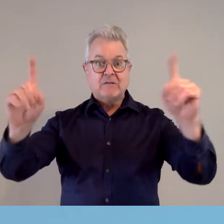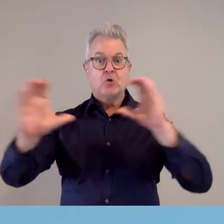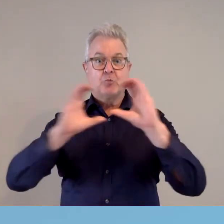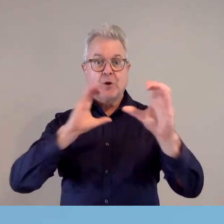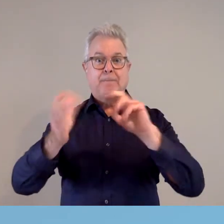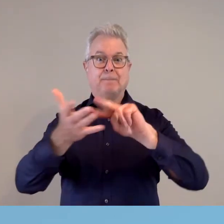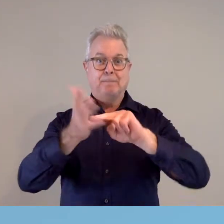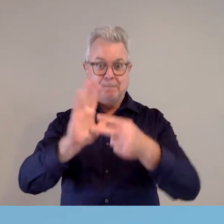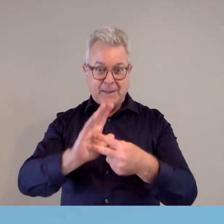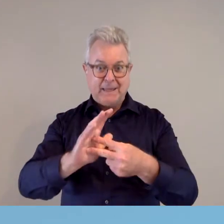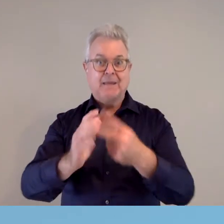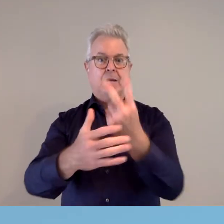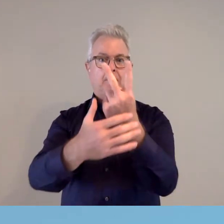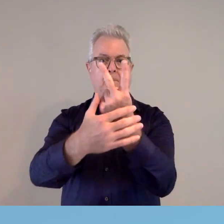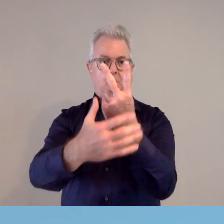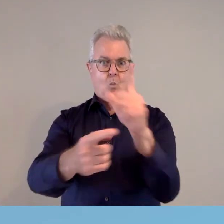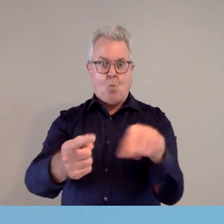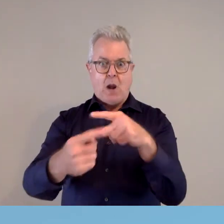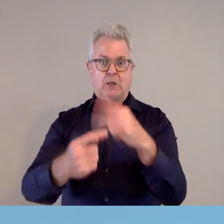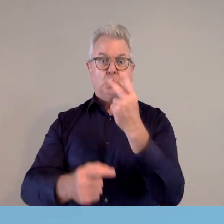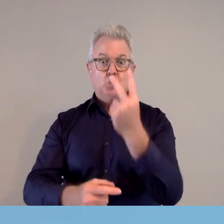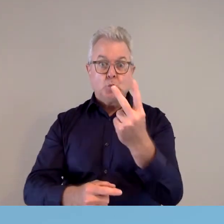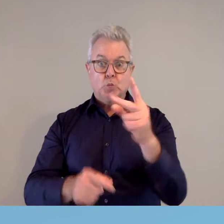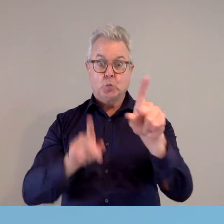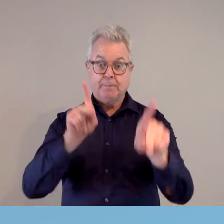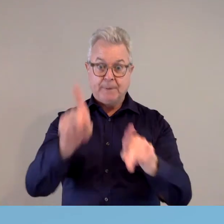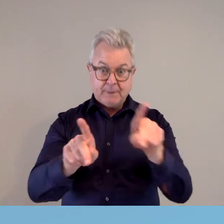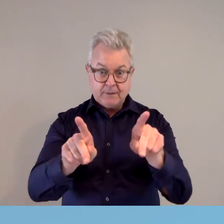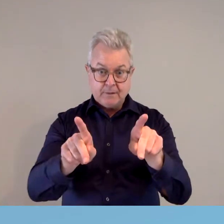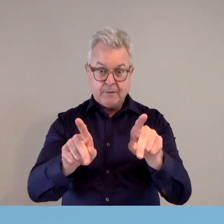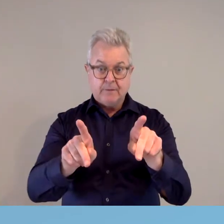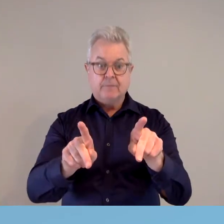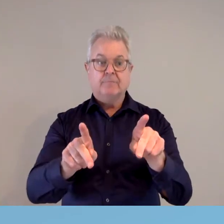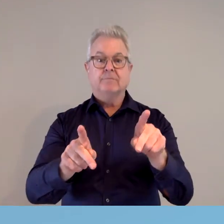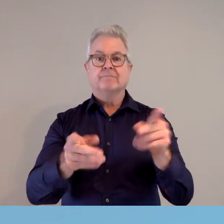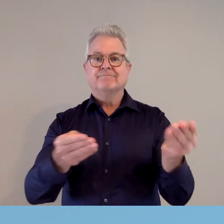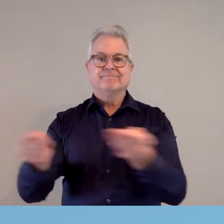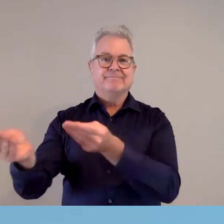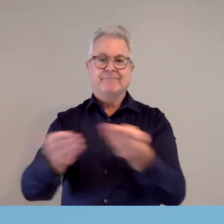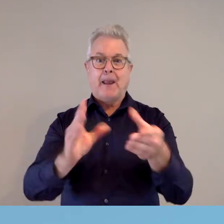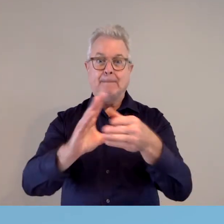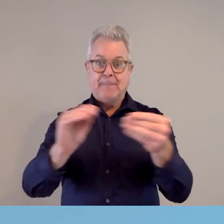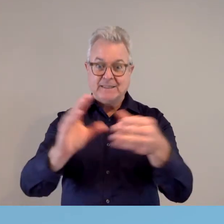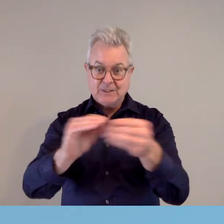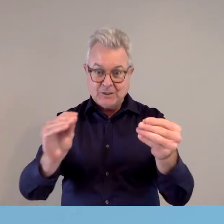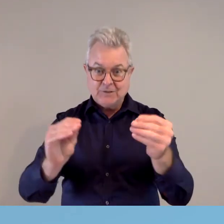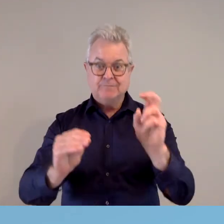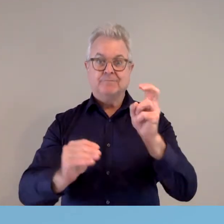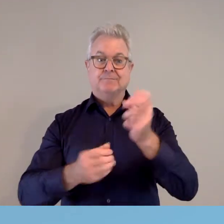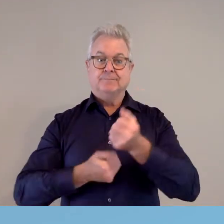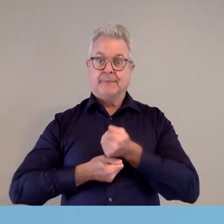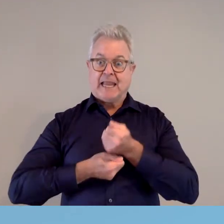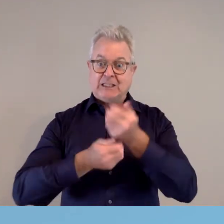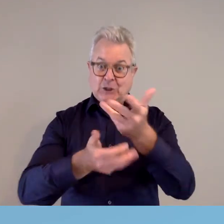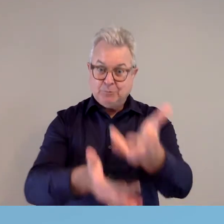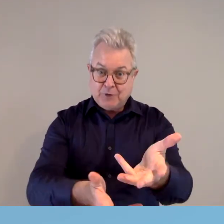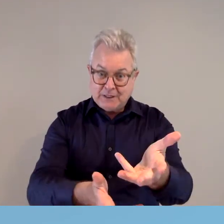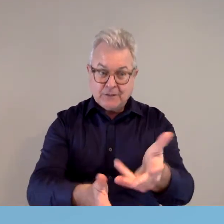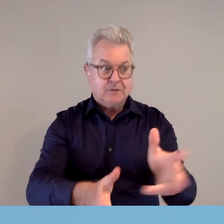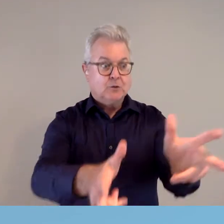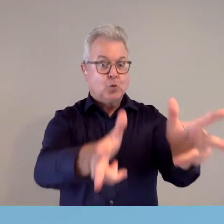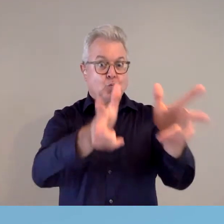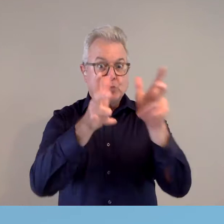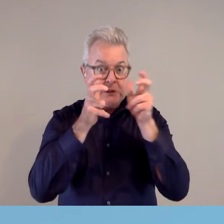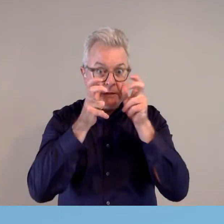communication. Effective communication means when you have two people sharing a message, expressing it,